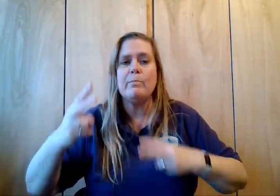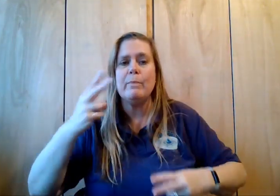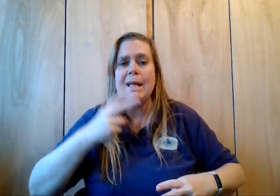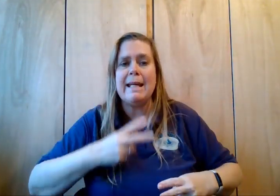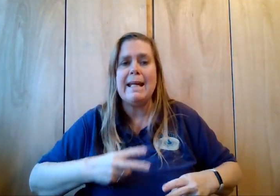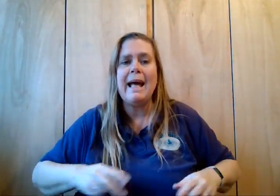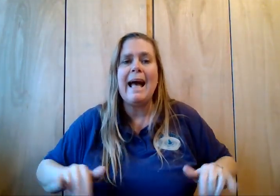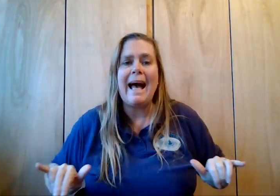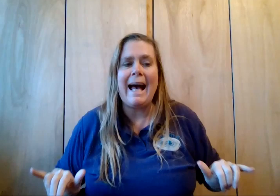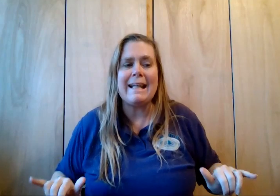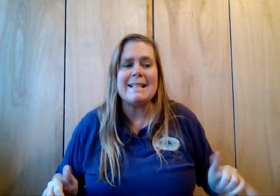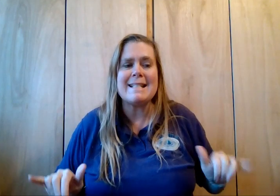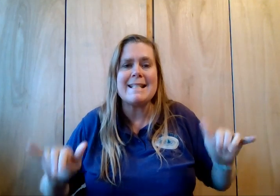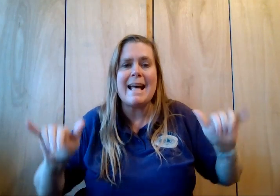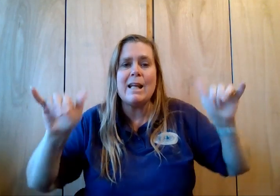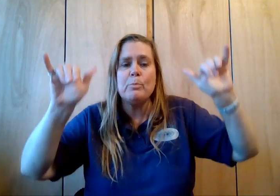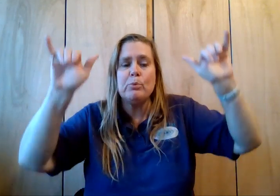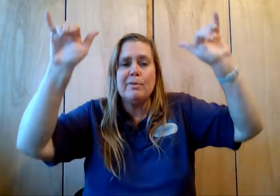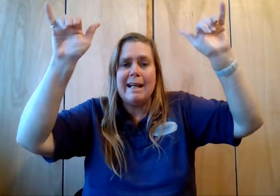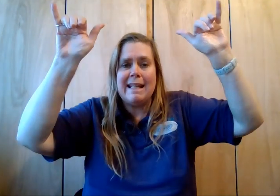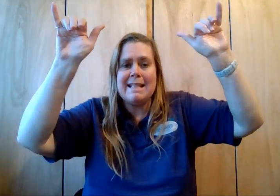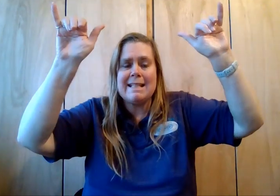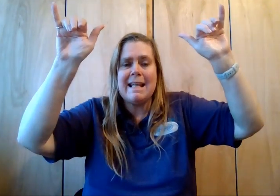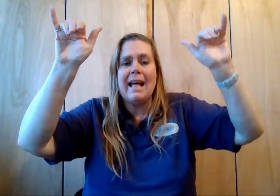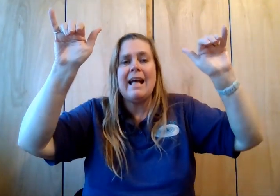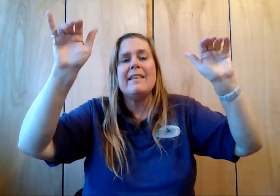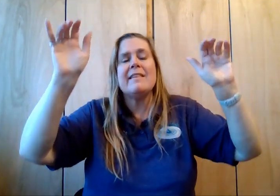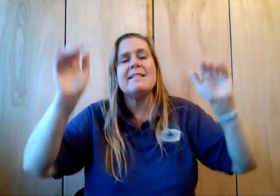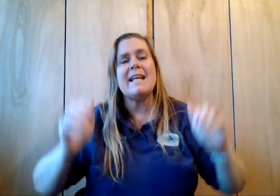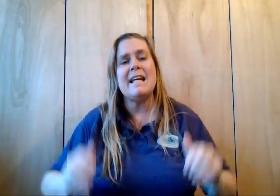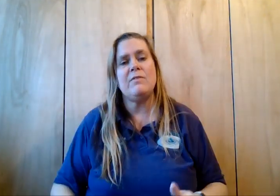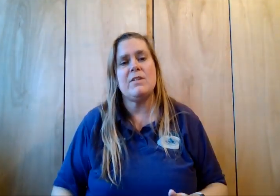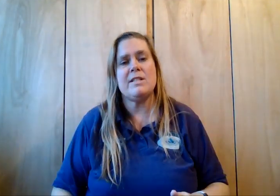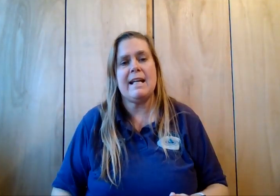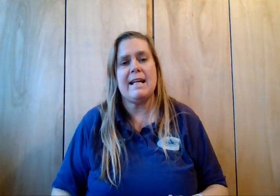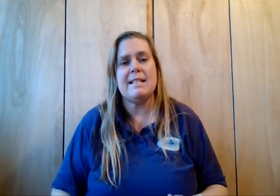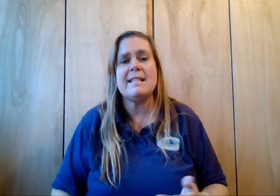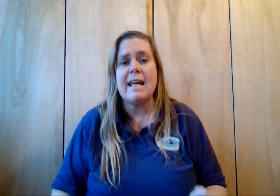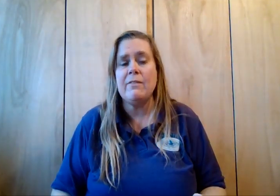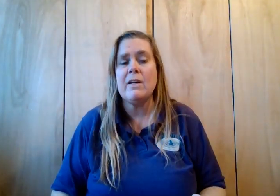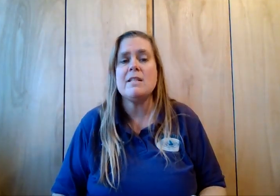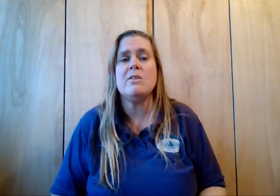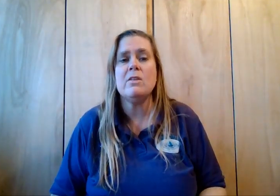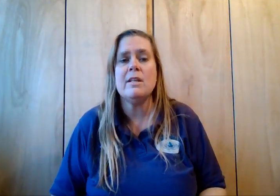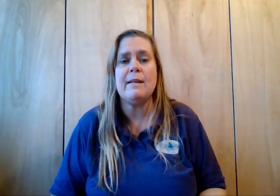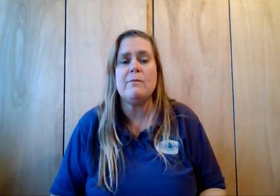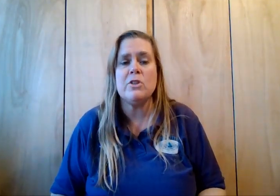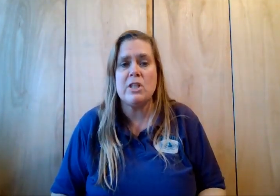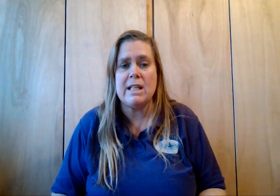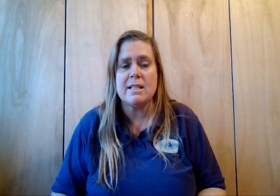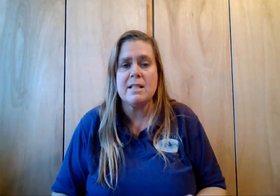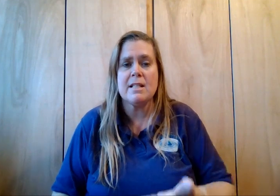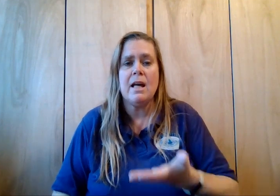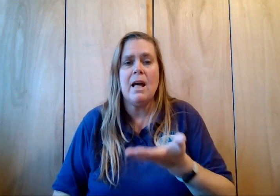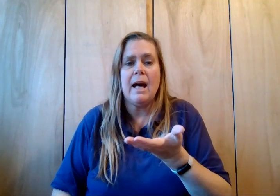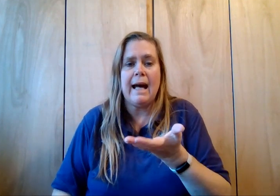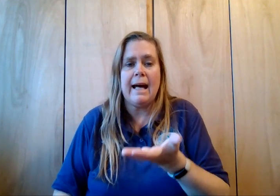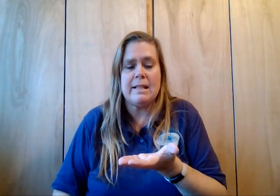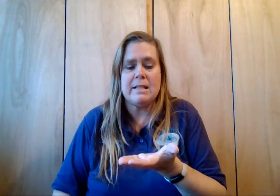me and celebrate the Saviour's Day. Saviour is another name for Jesus, and